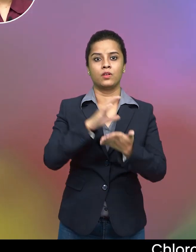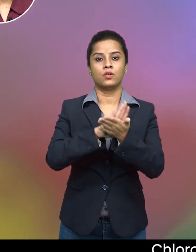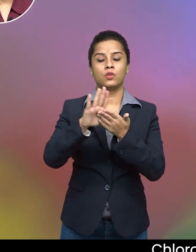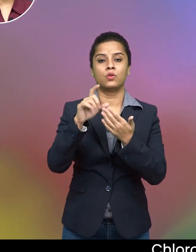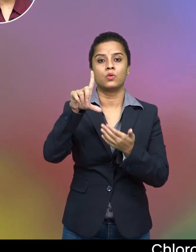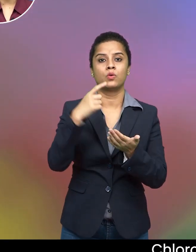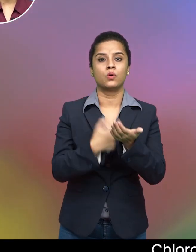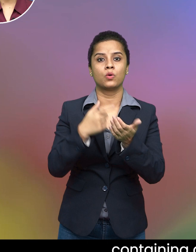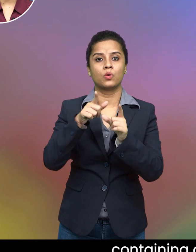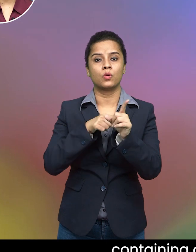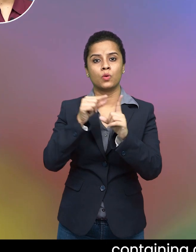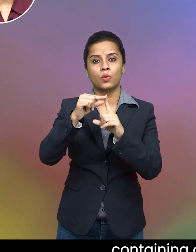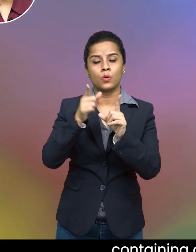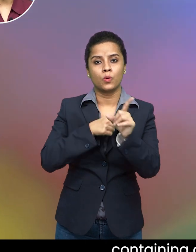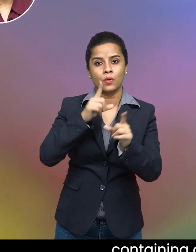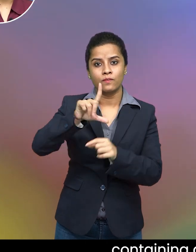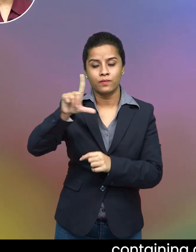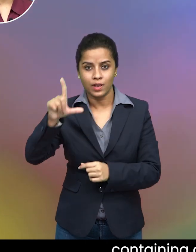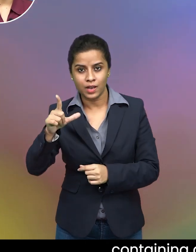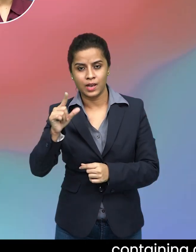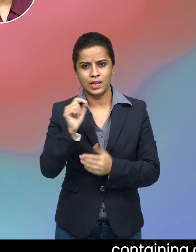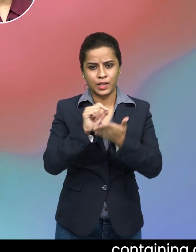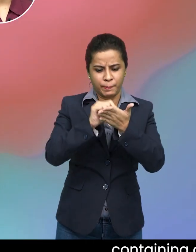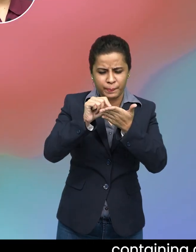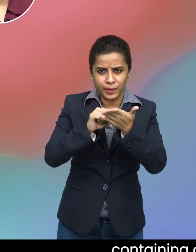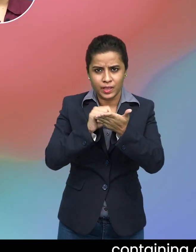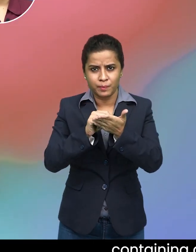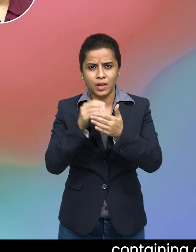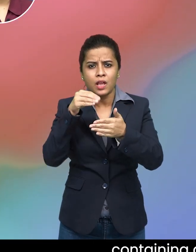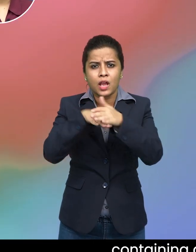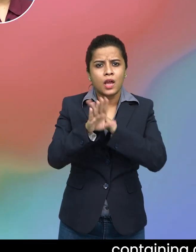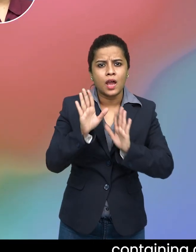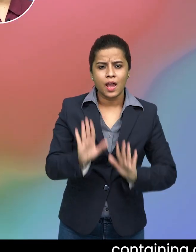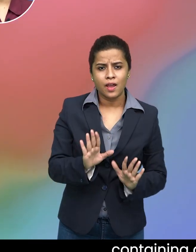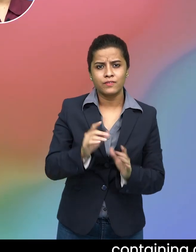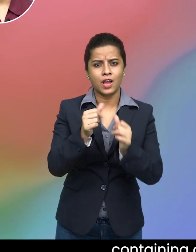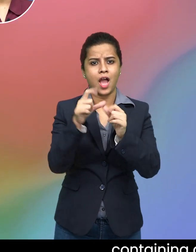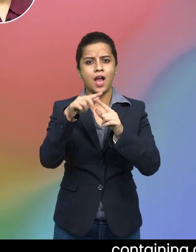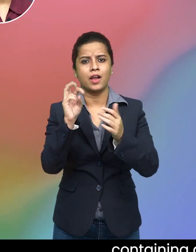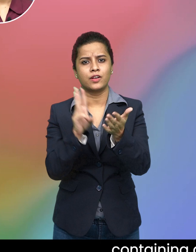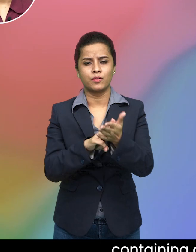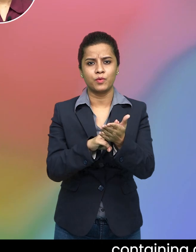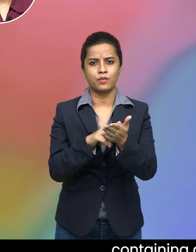Chlorophyll is a pigment containing an atom of magnesium.